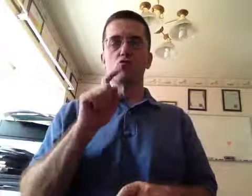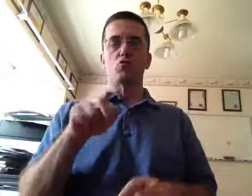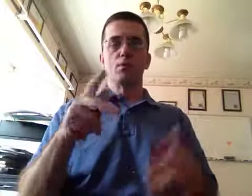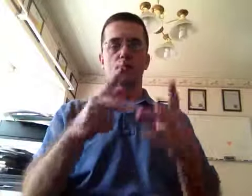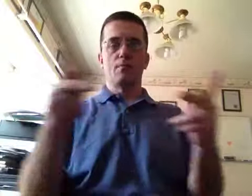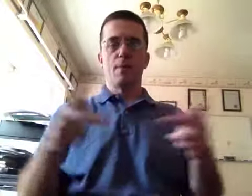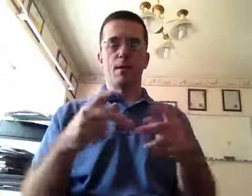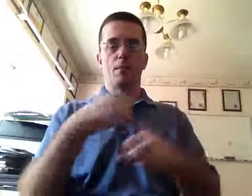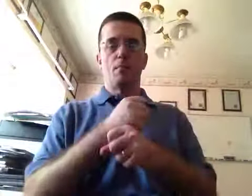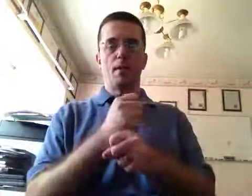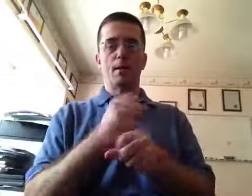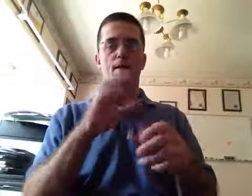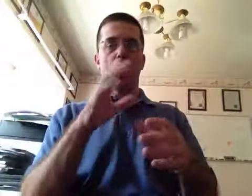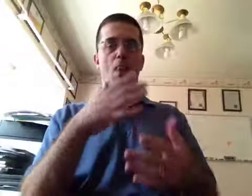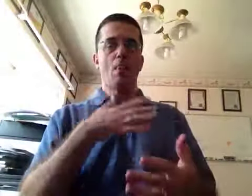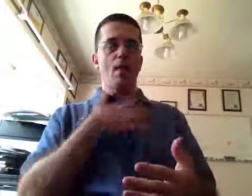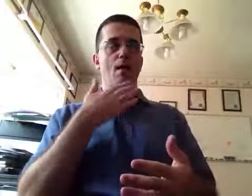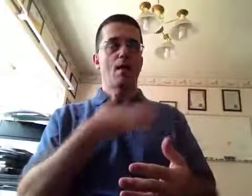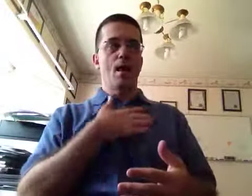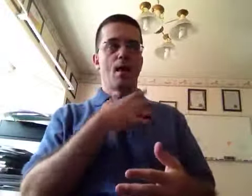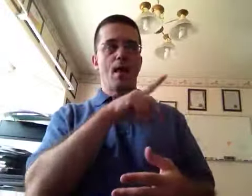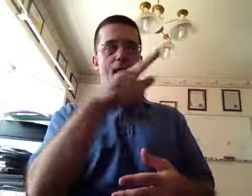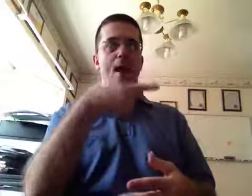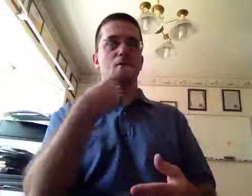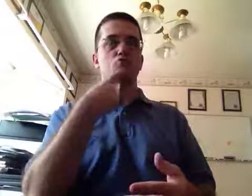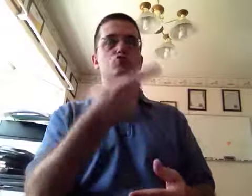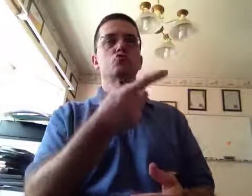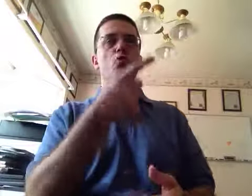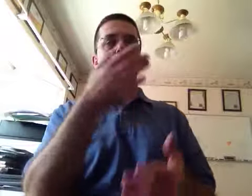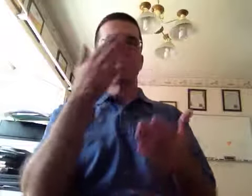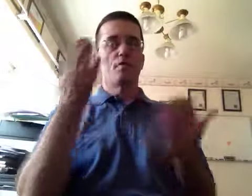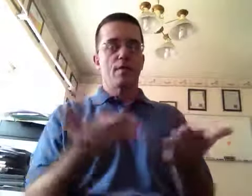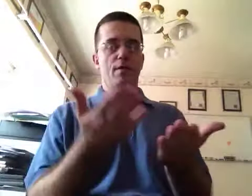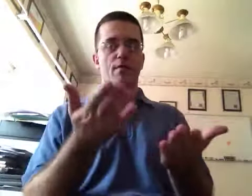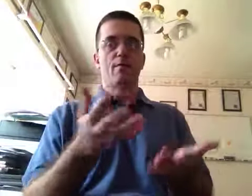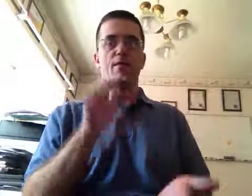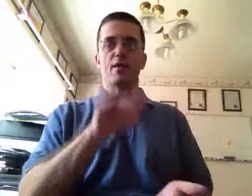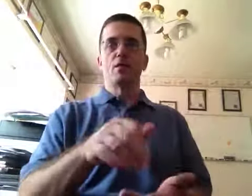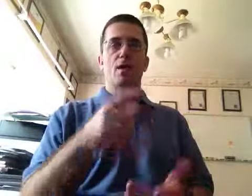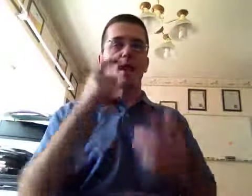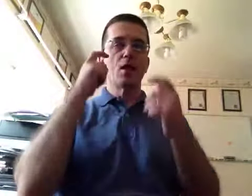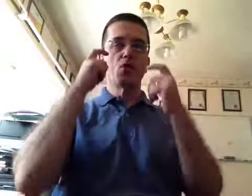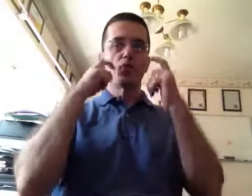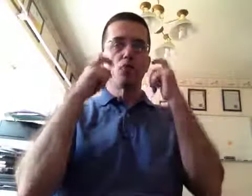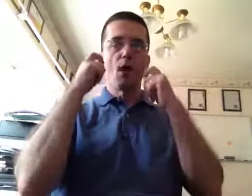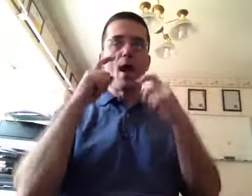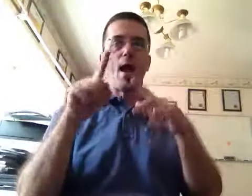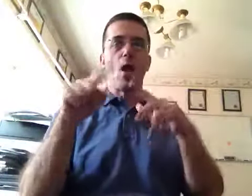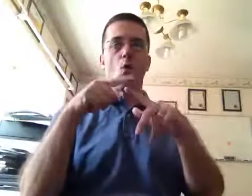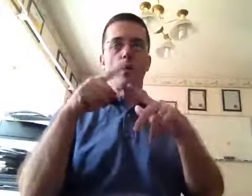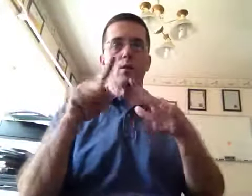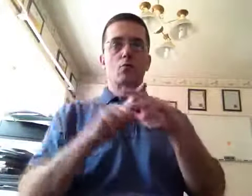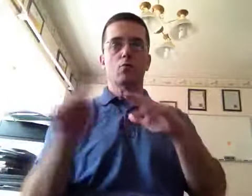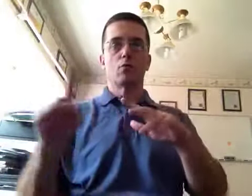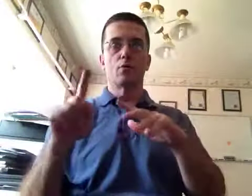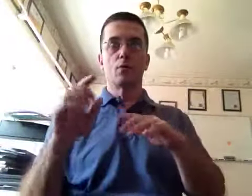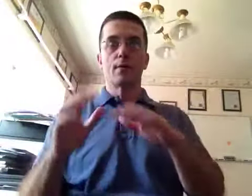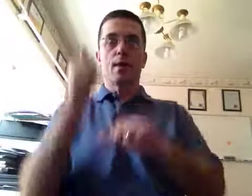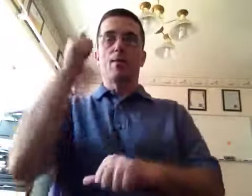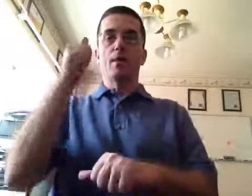work so glad that you are there, that they cry when you leave to take a better job because your competitor